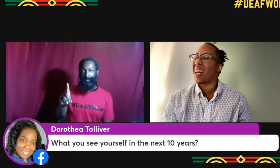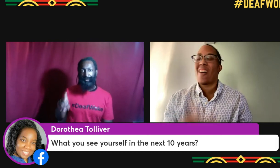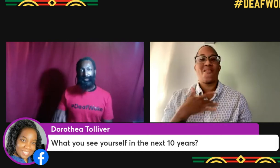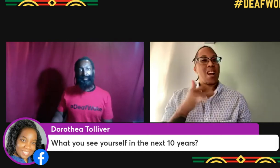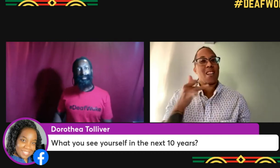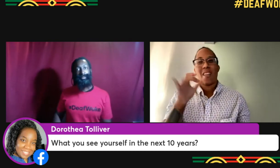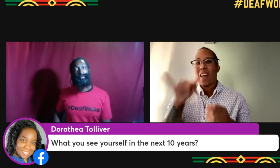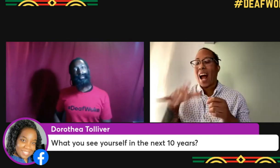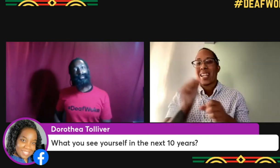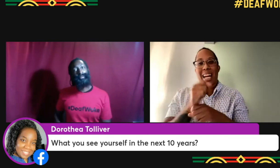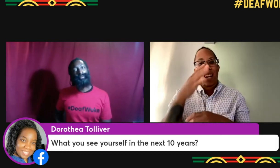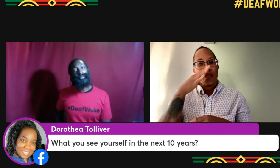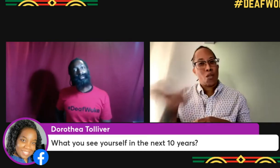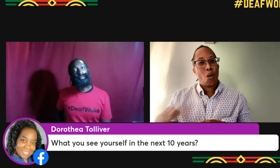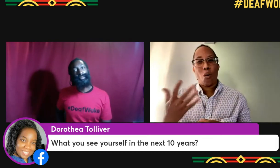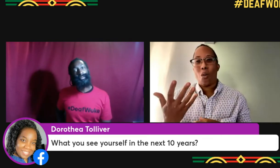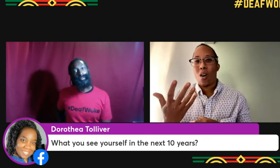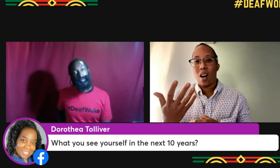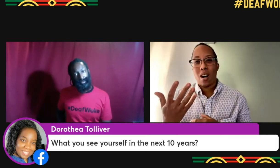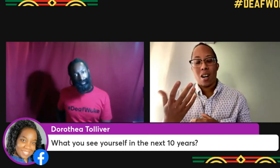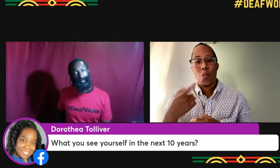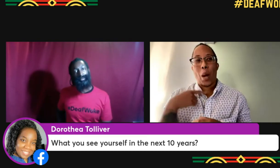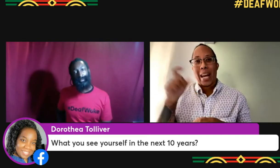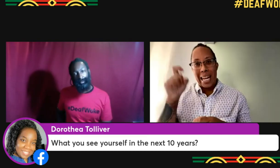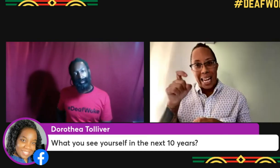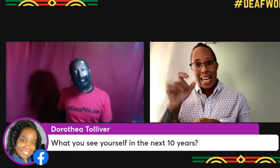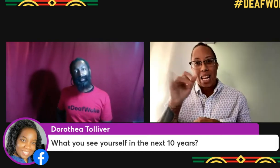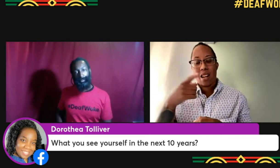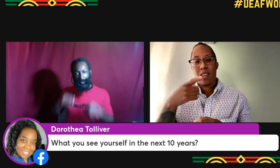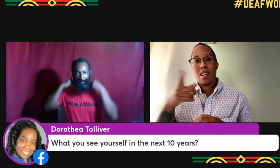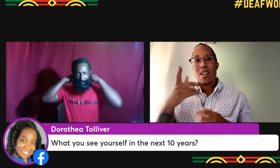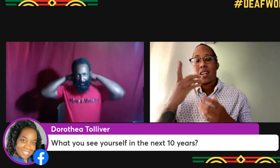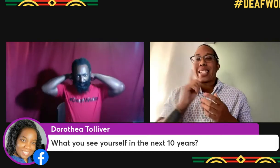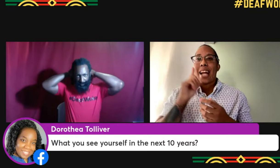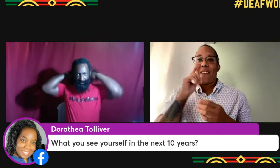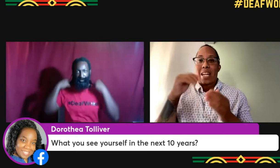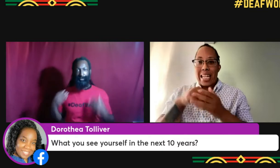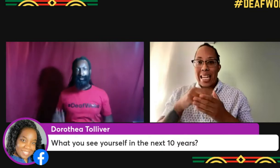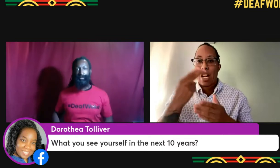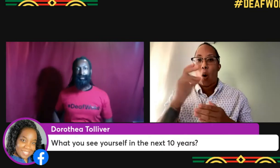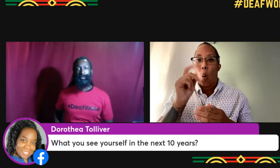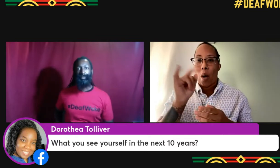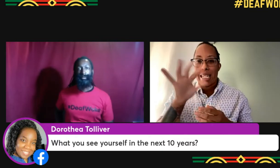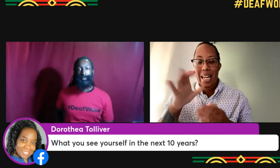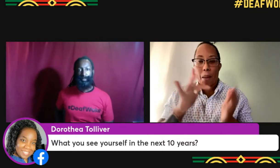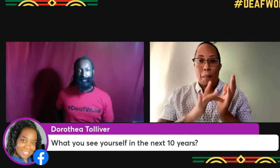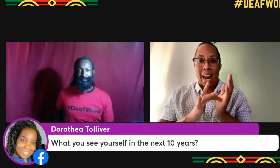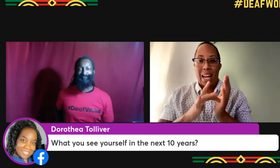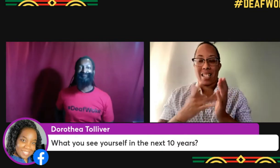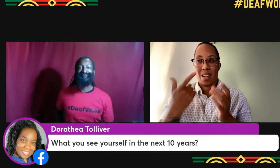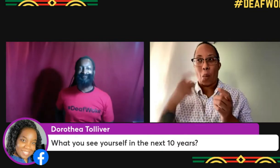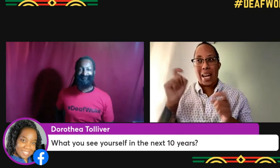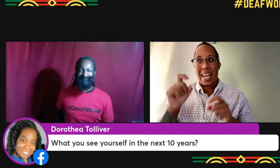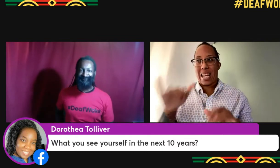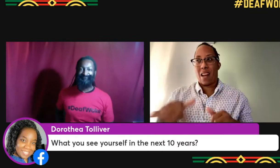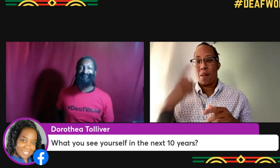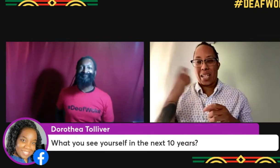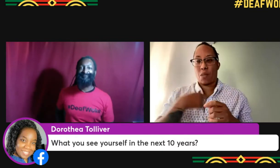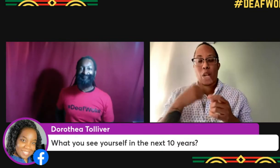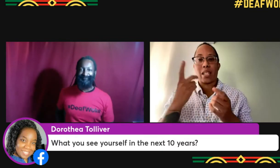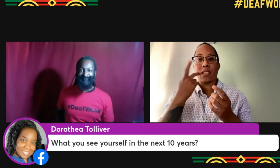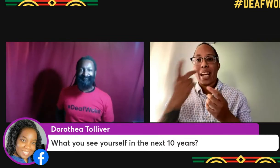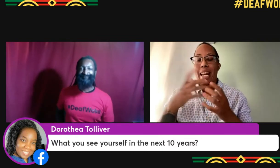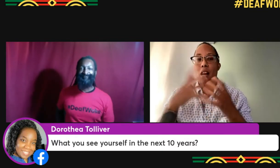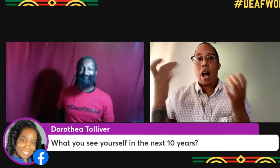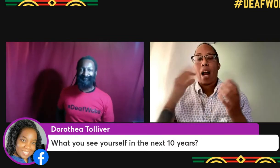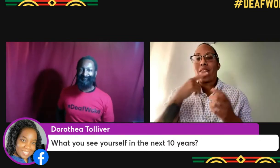do you feel like you get that attention that you're looking for, or do they dismiss you? I feel like it's very